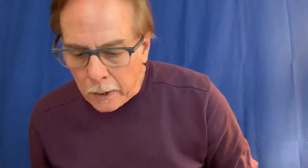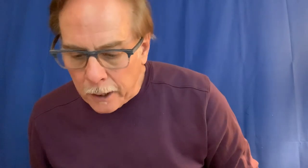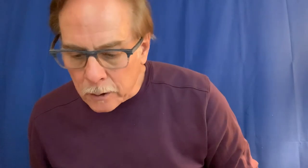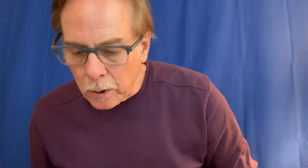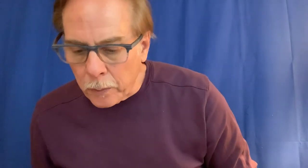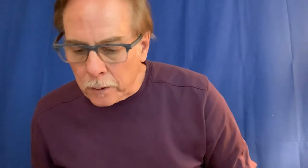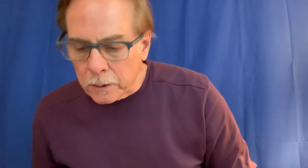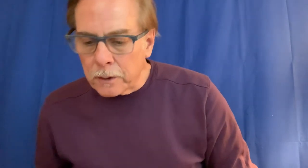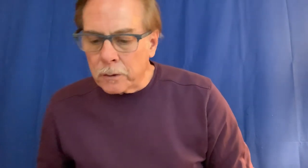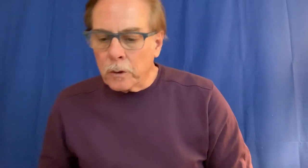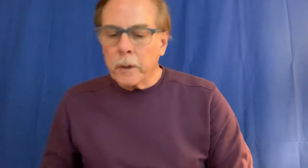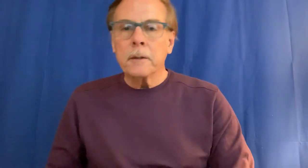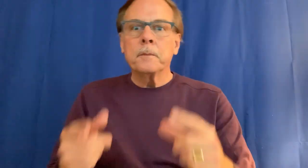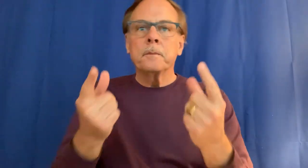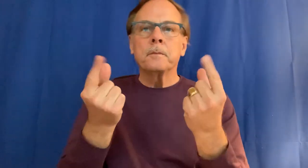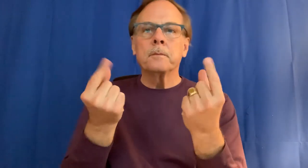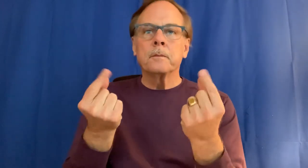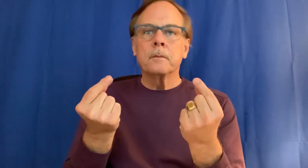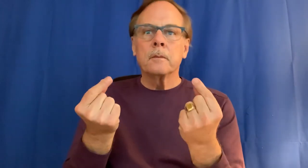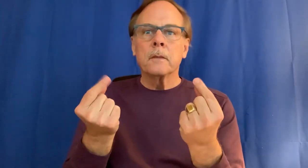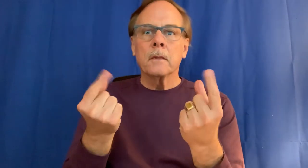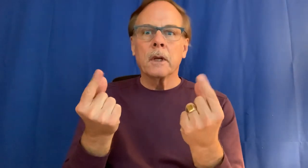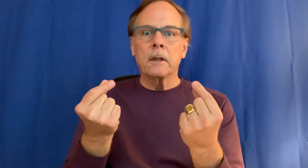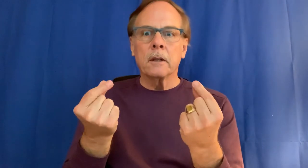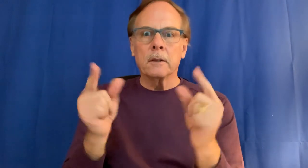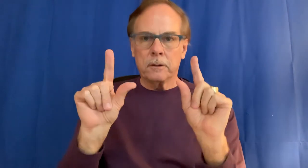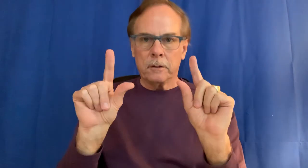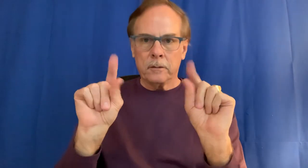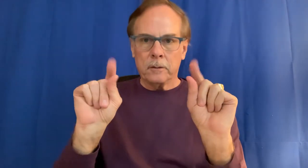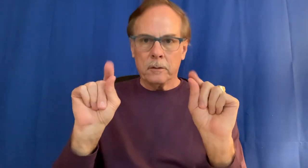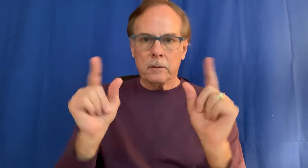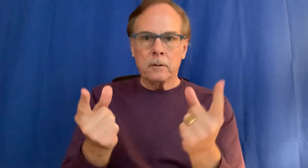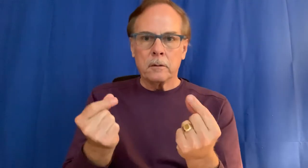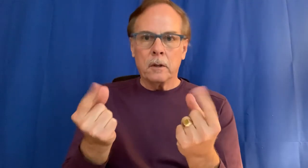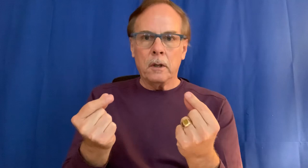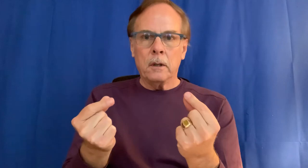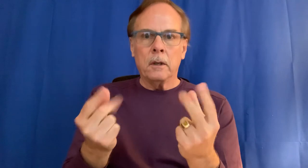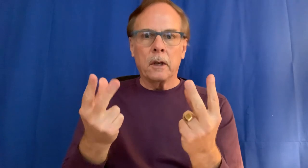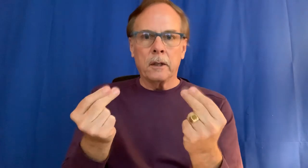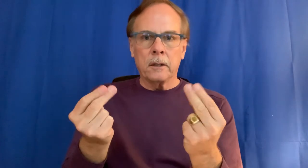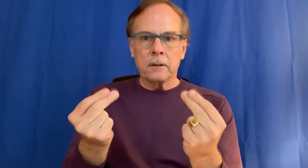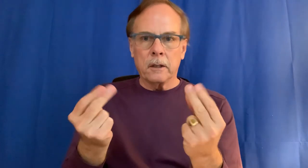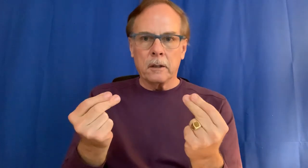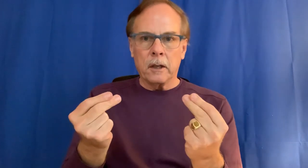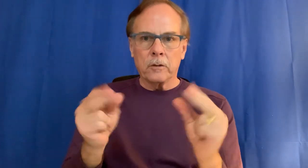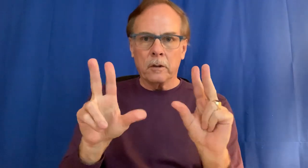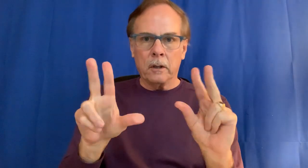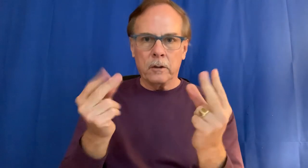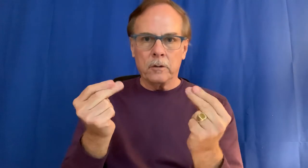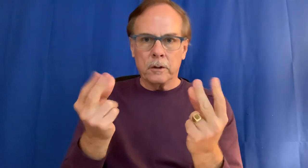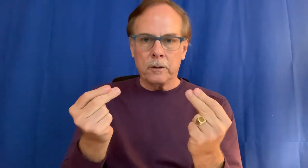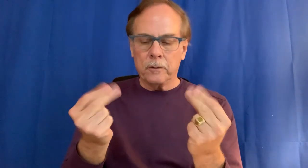Ask what a person is doing, like this. And I think in Signing Naturally they use the two